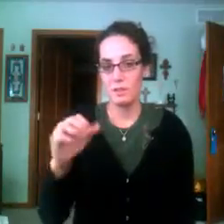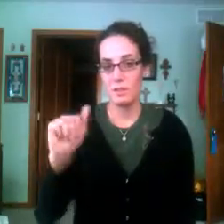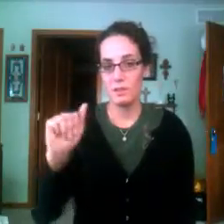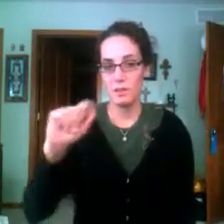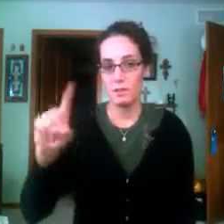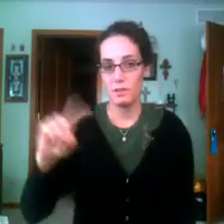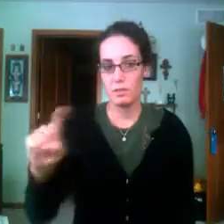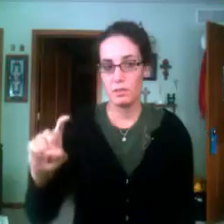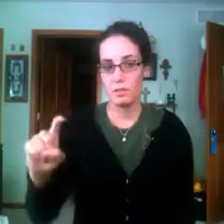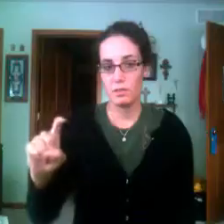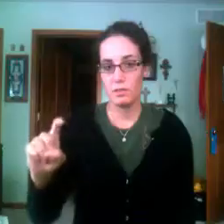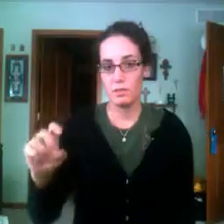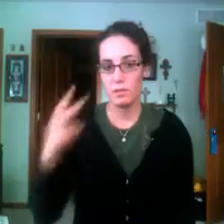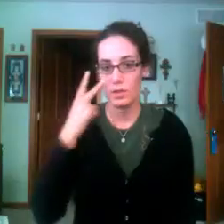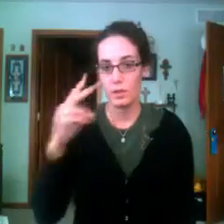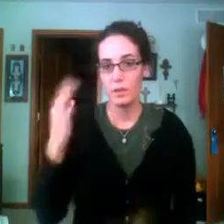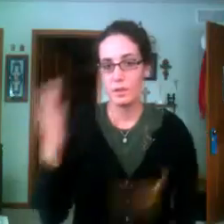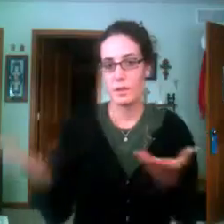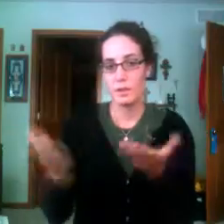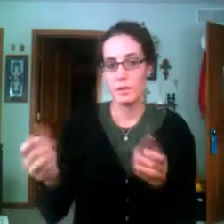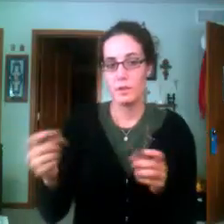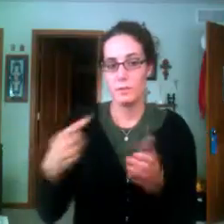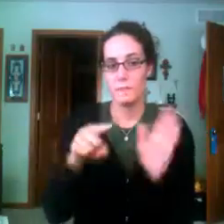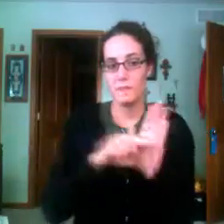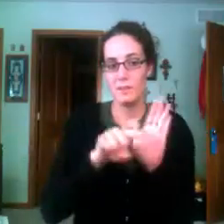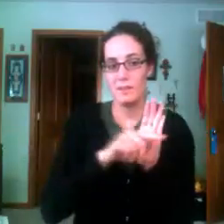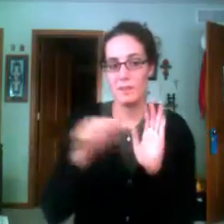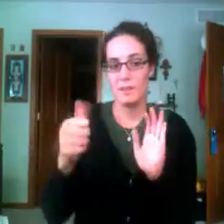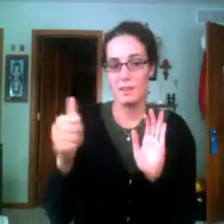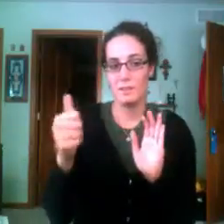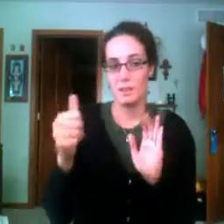But look at here. This is negative 10 degrees Celsius. That's cold.